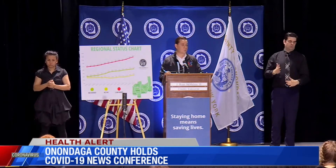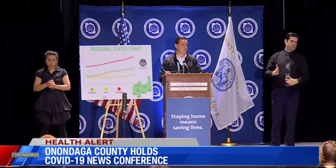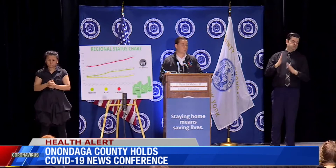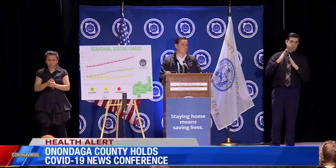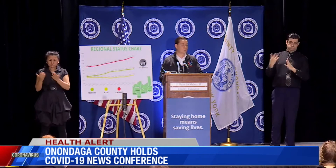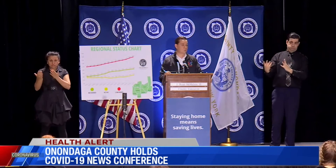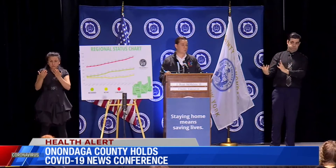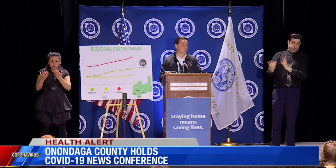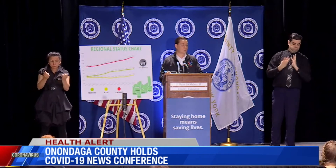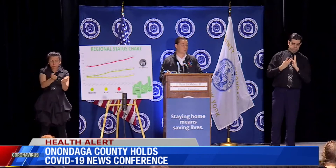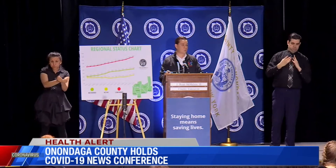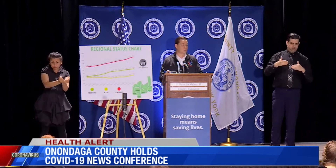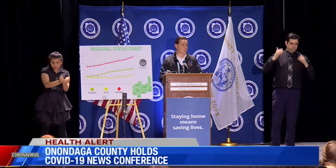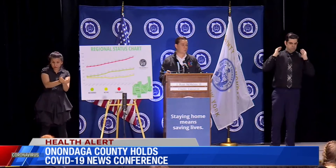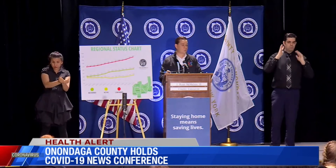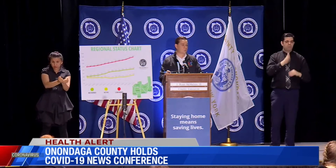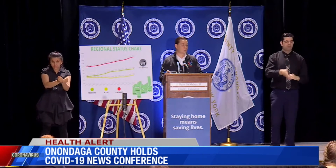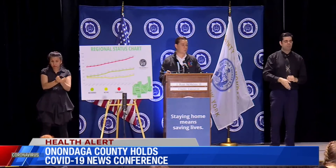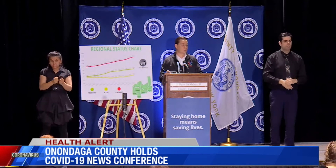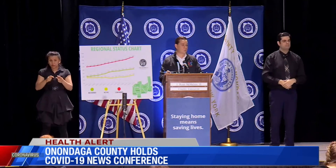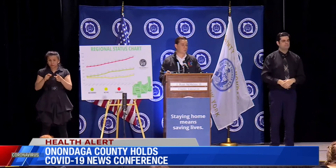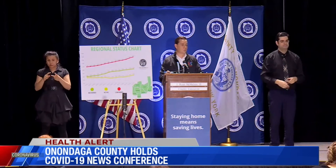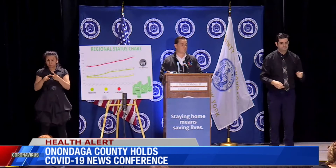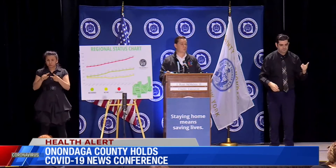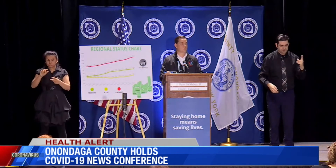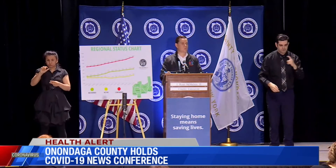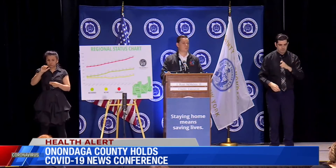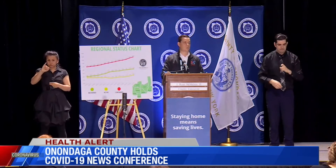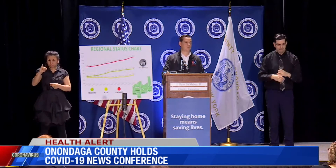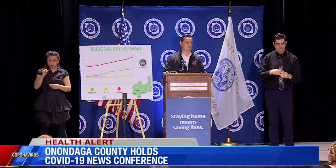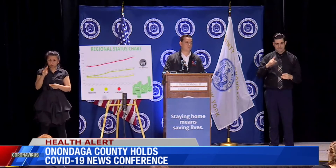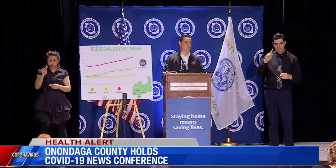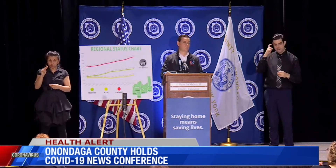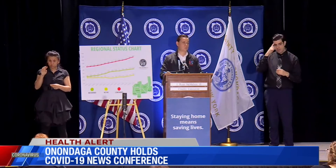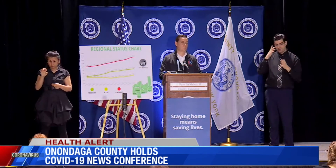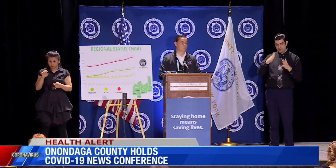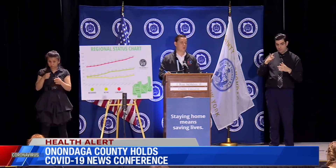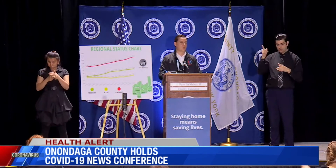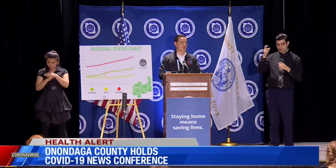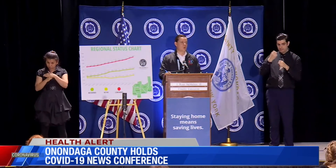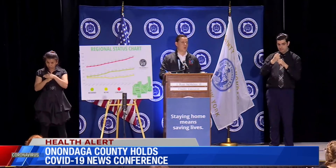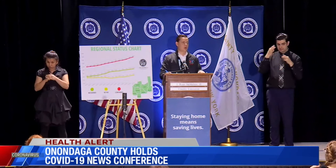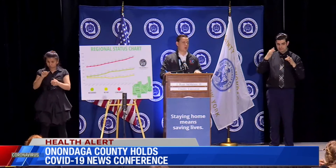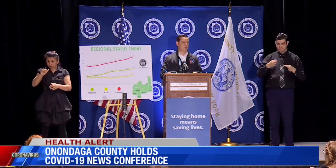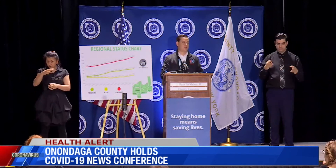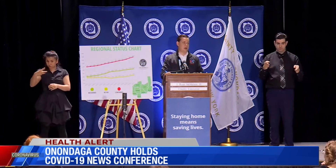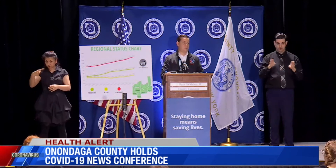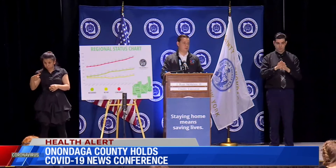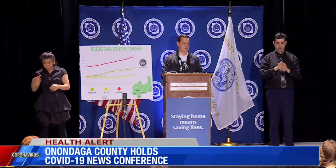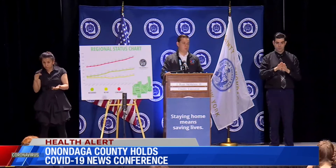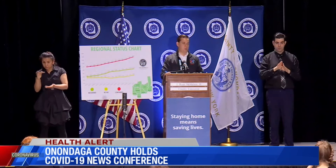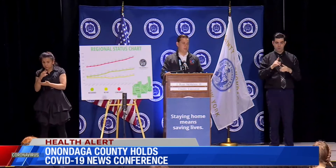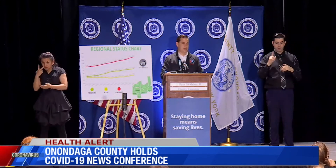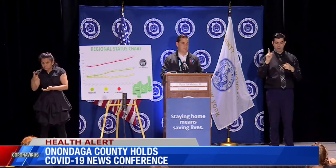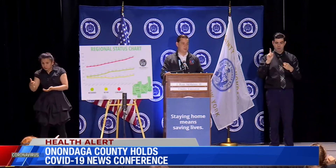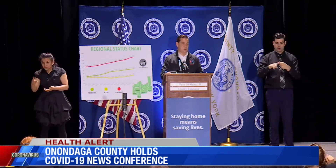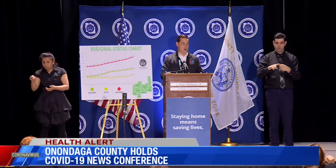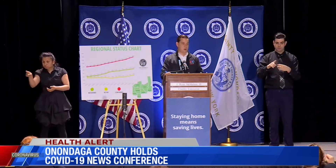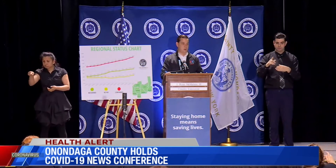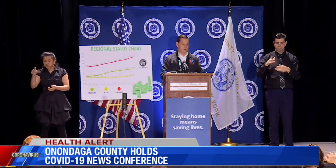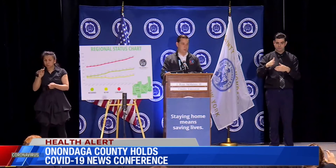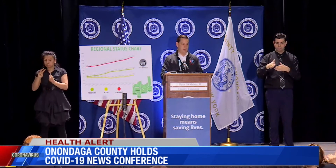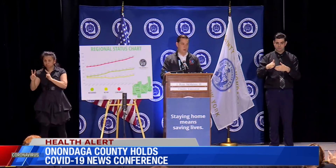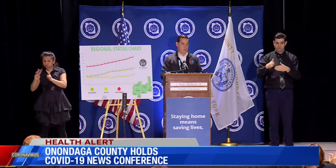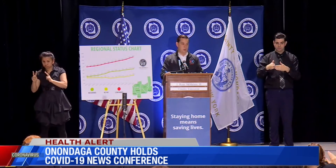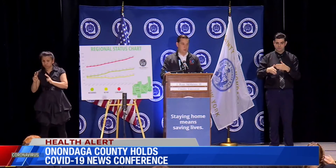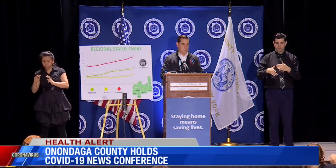end of the year, have superintendents looked to you for guidance? We're going to reach out to the superintendents and talk